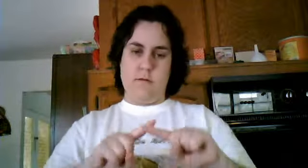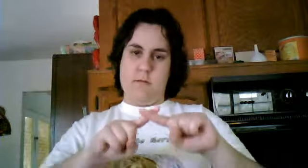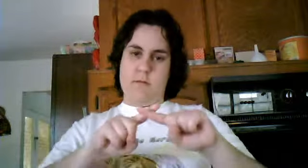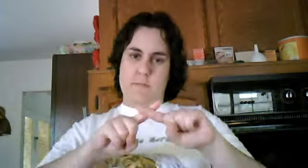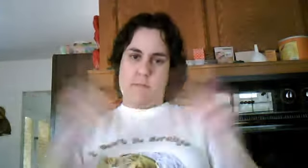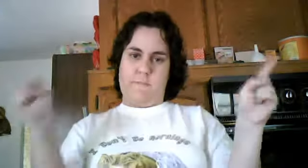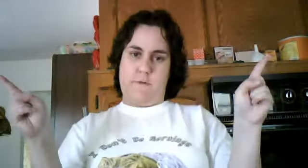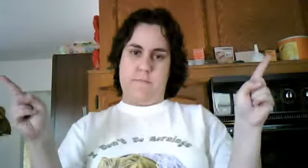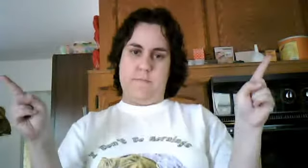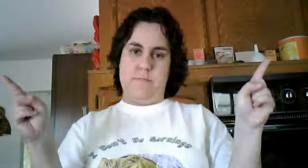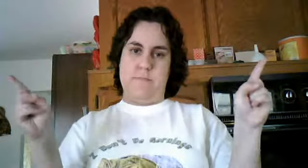Different.